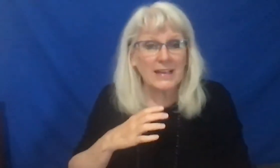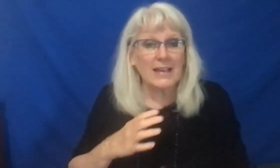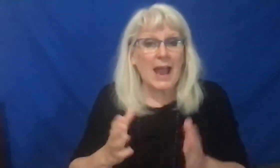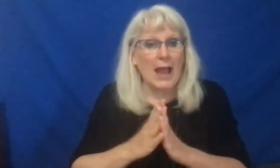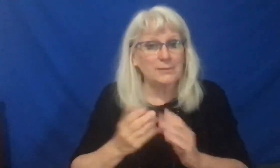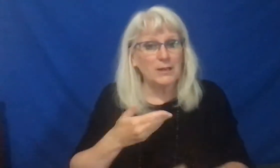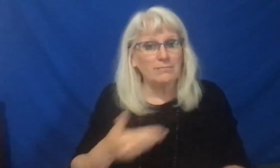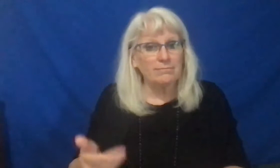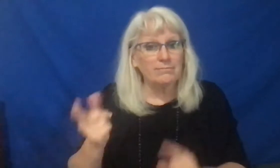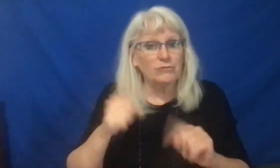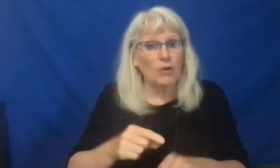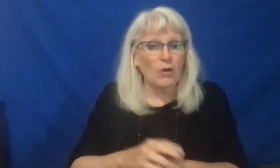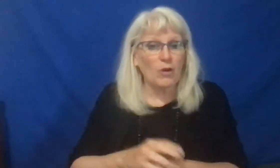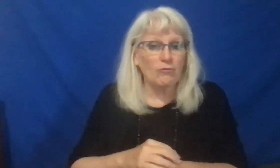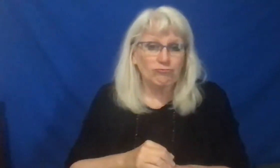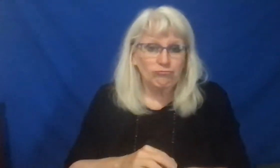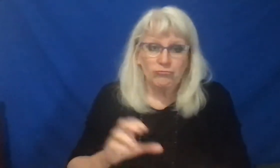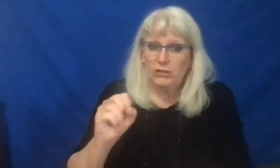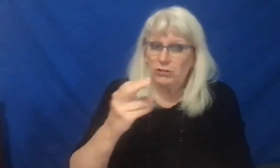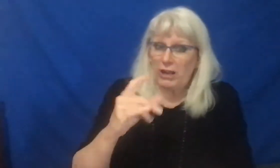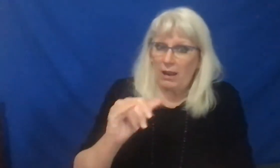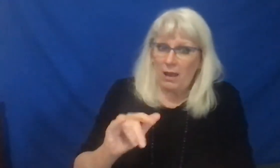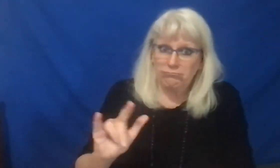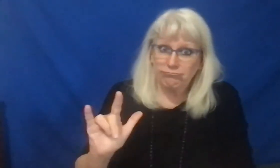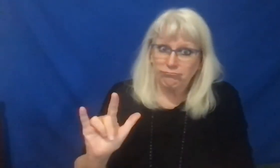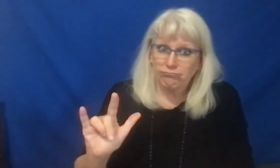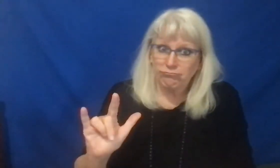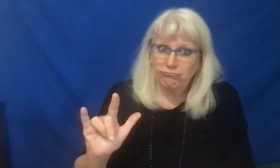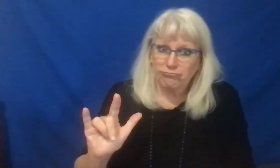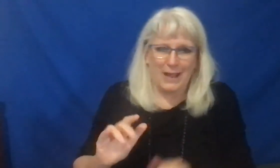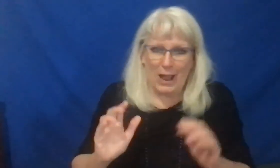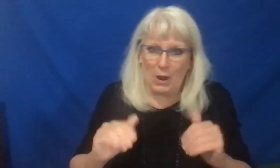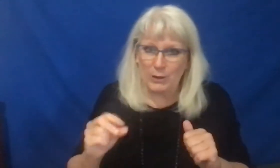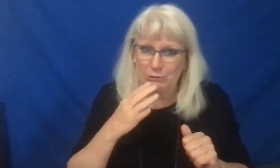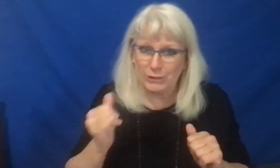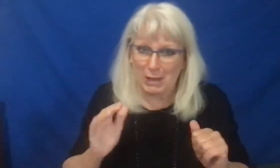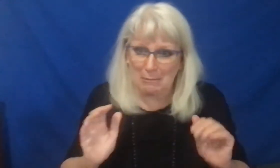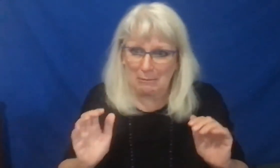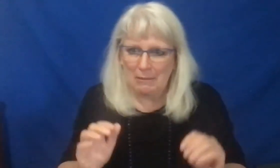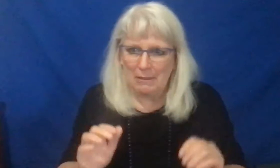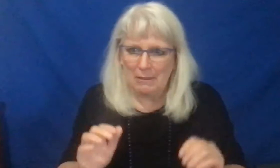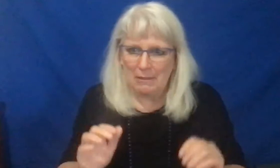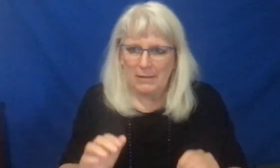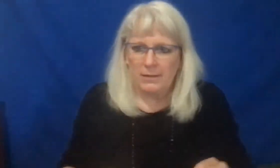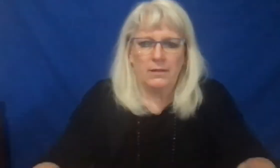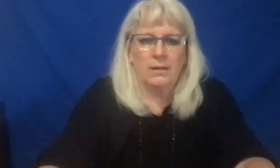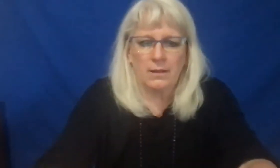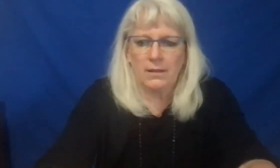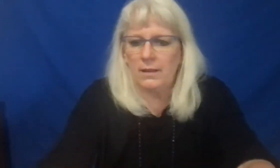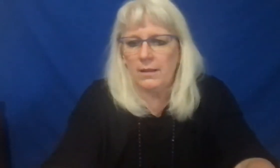invitation. Sheila, I hope I can do this session justice. I kind of feel like Debbie's last drink. I'm